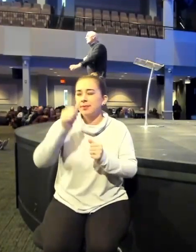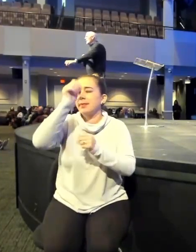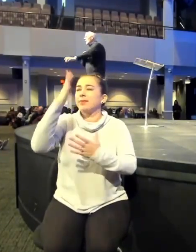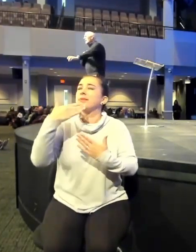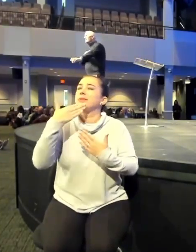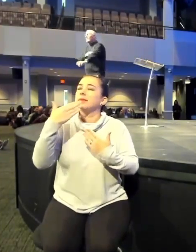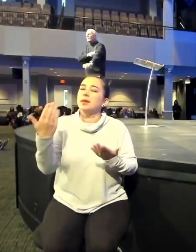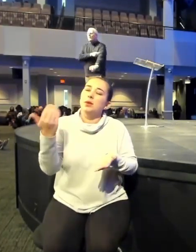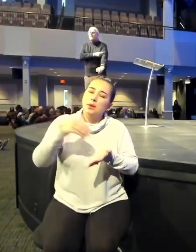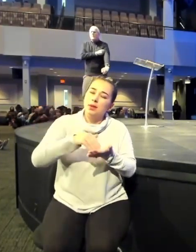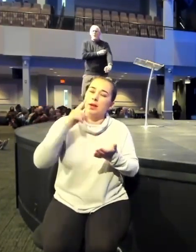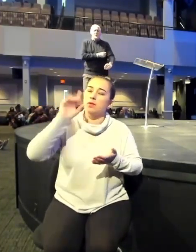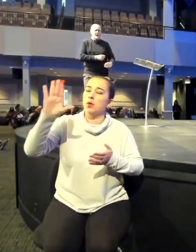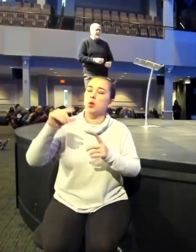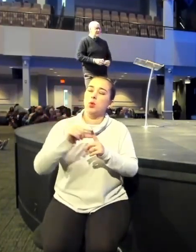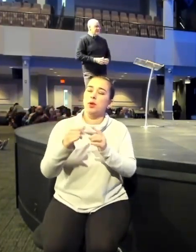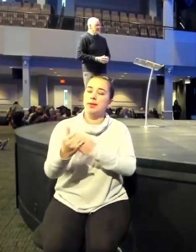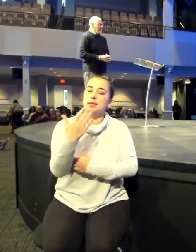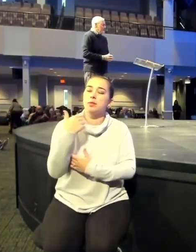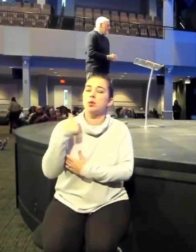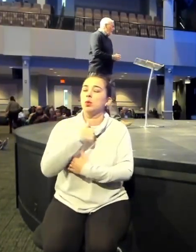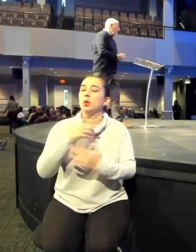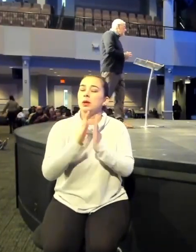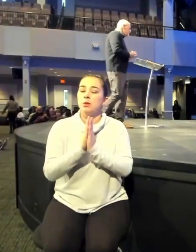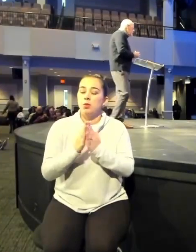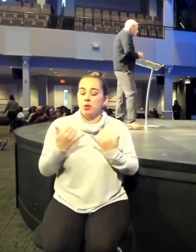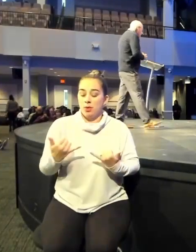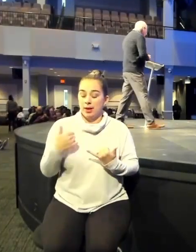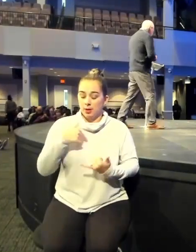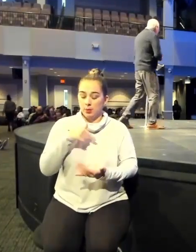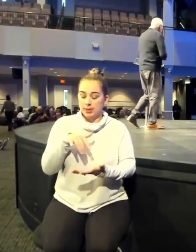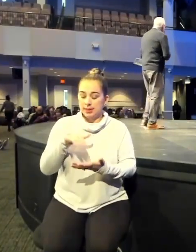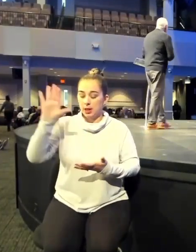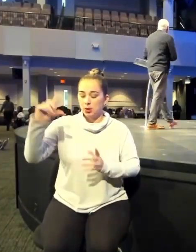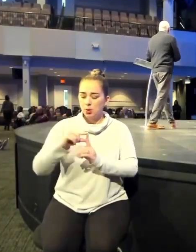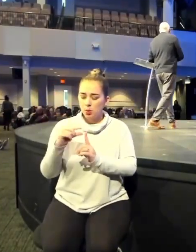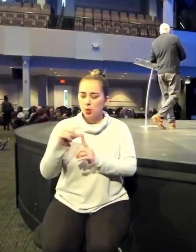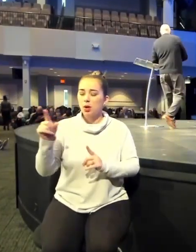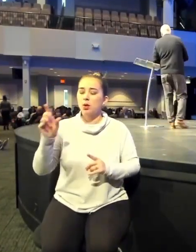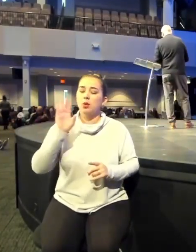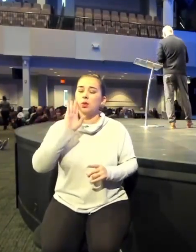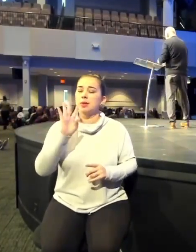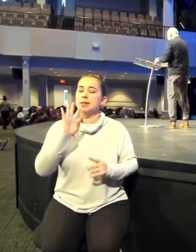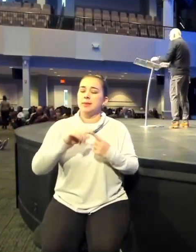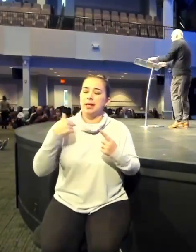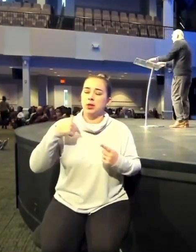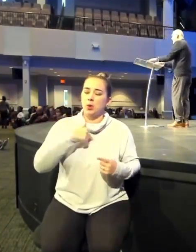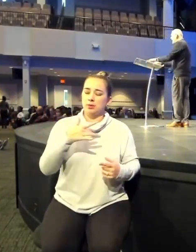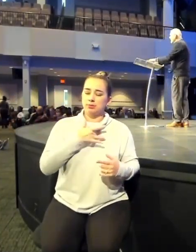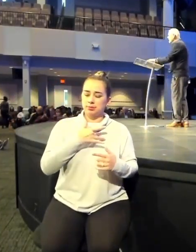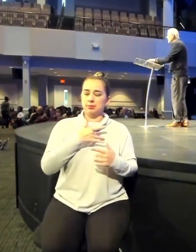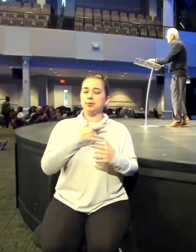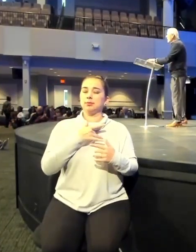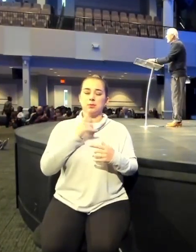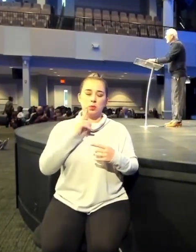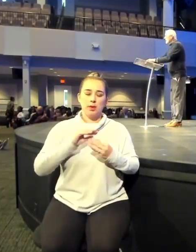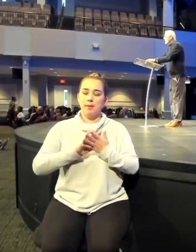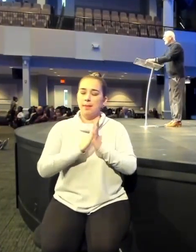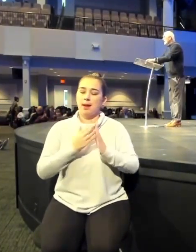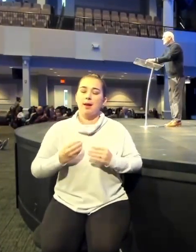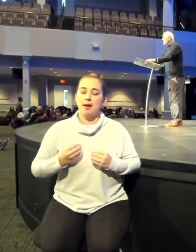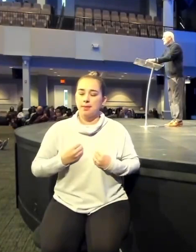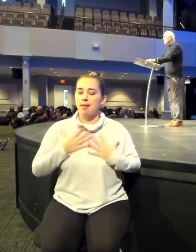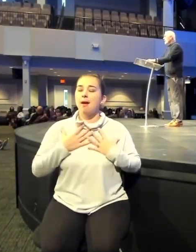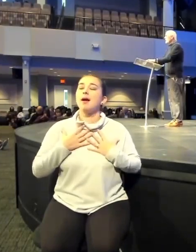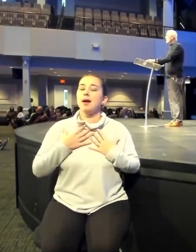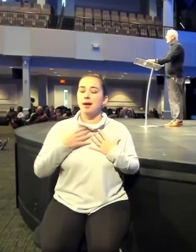thank you again for your word this morning. We ask that as we take this time to study your word, that you might speak to us. We pray that your word would come alive in every heart and